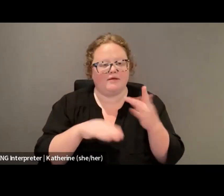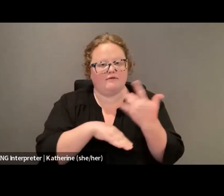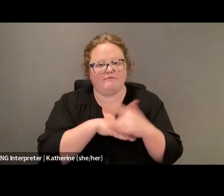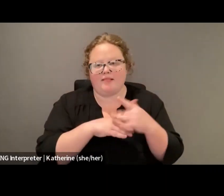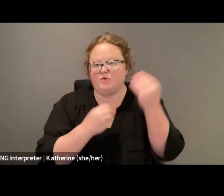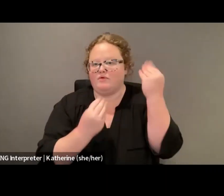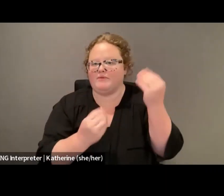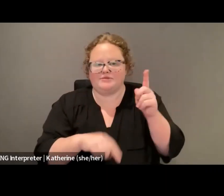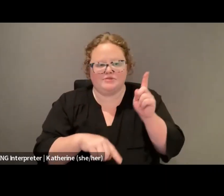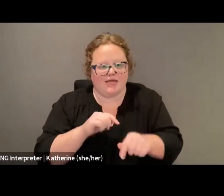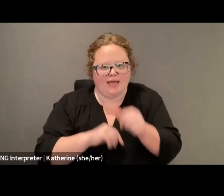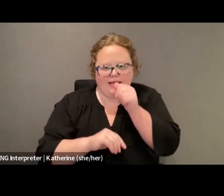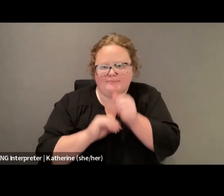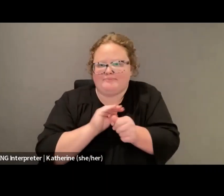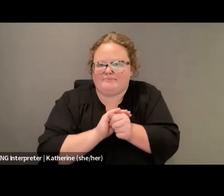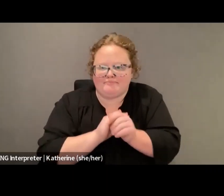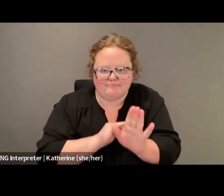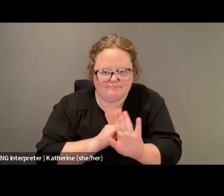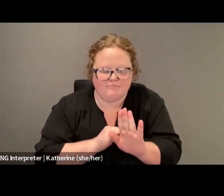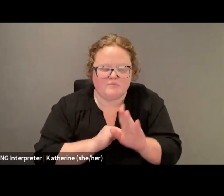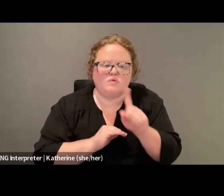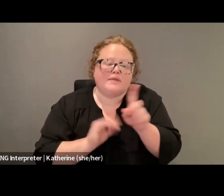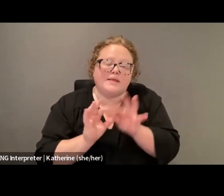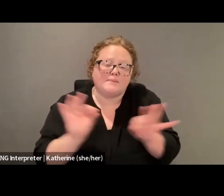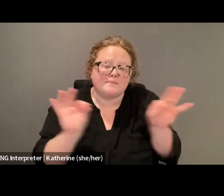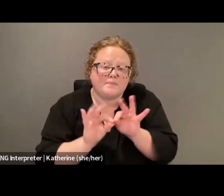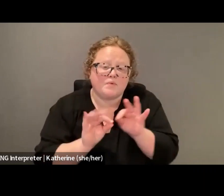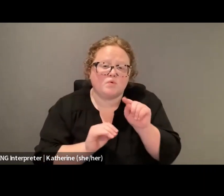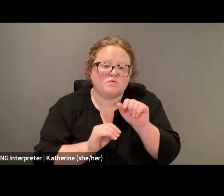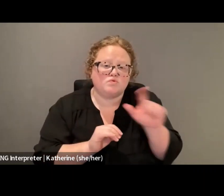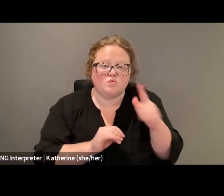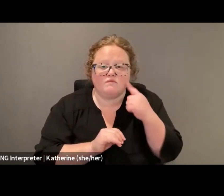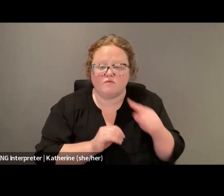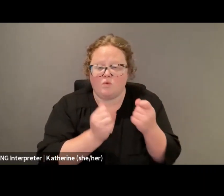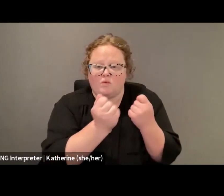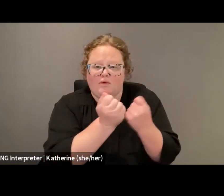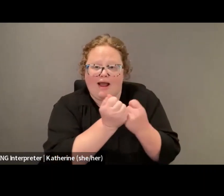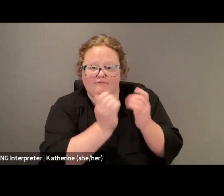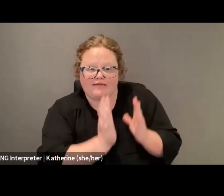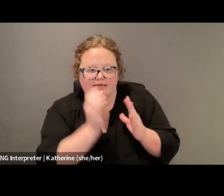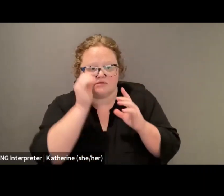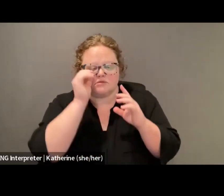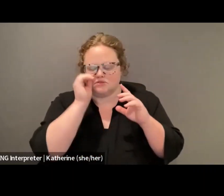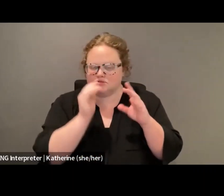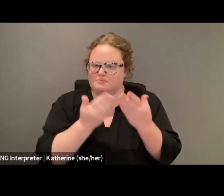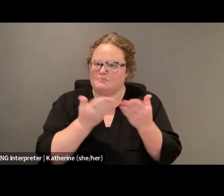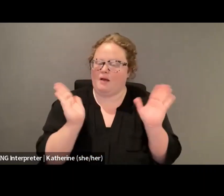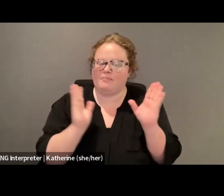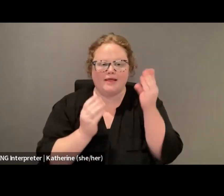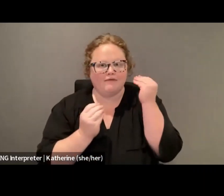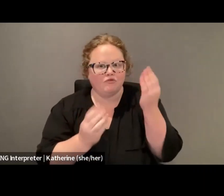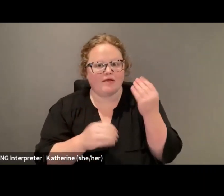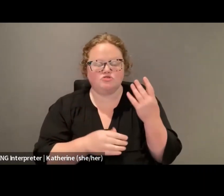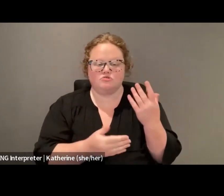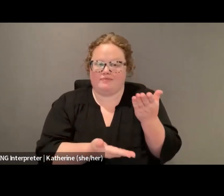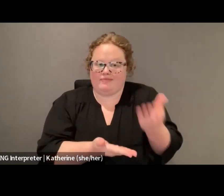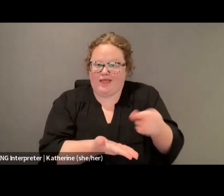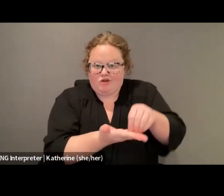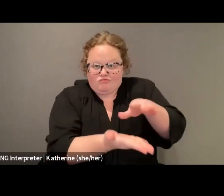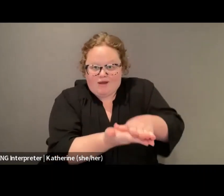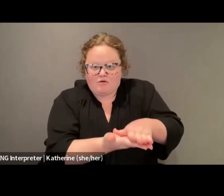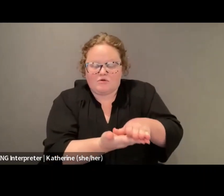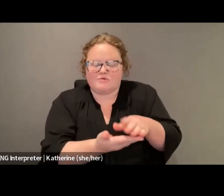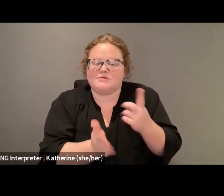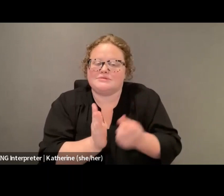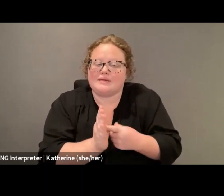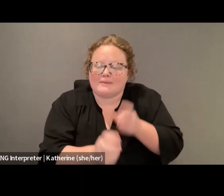important tool, I think, for advocates. It's one of those things, it's publicly available information, it's on the record, it's just hard to find, and this is where you're going to find